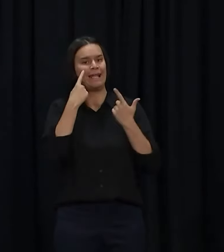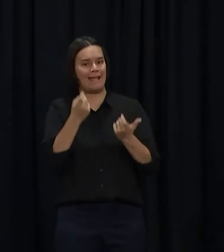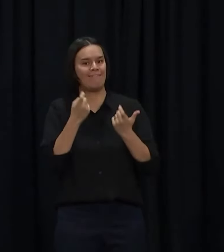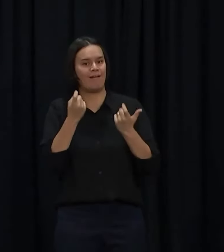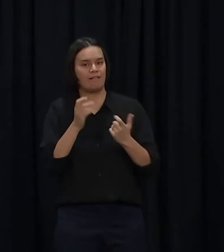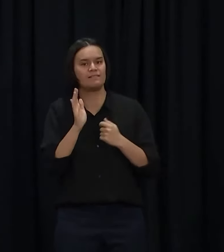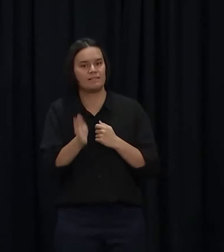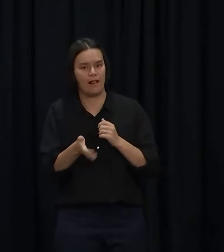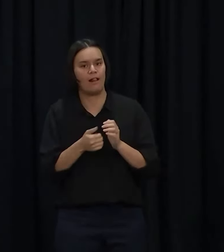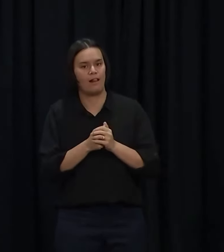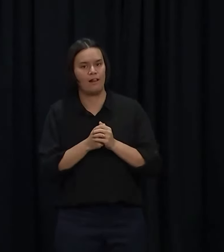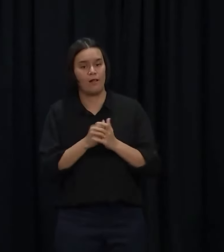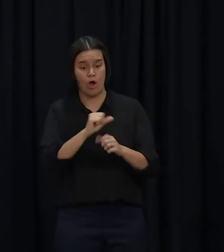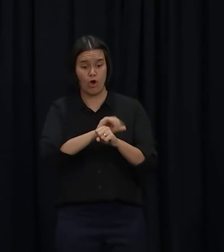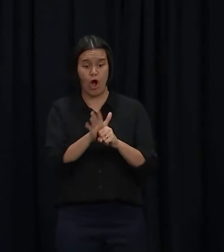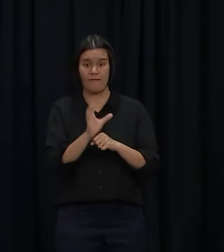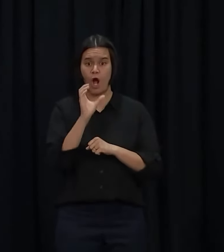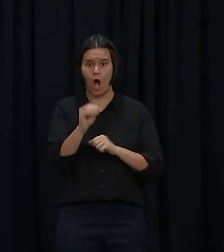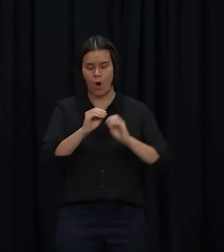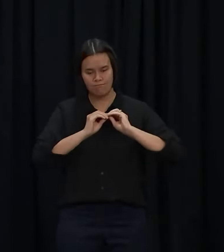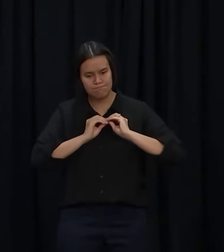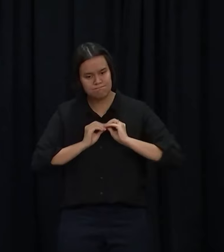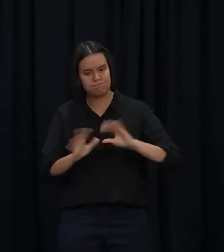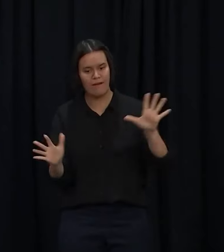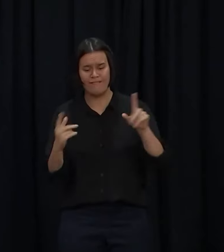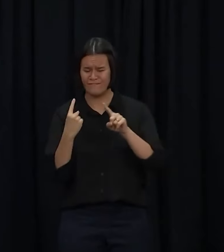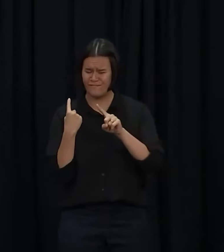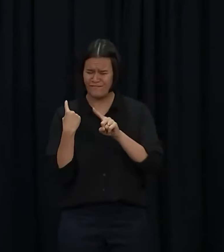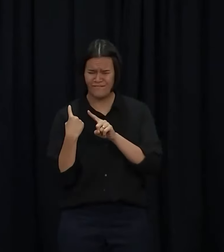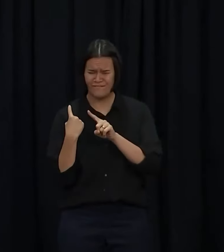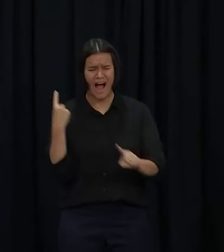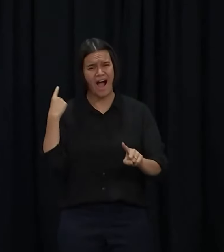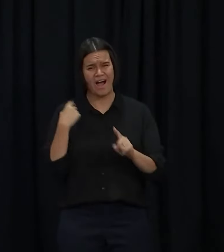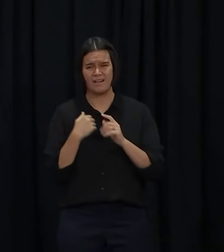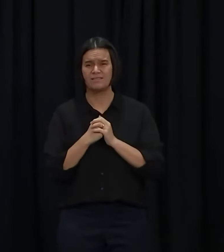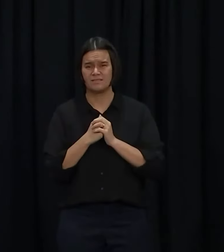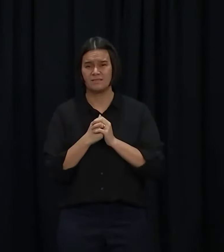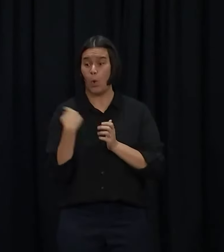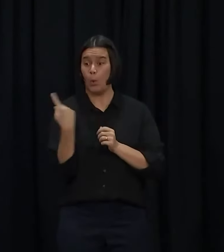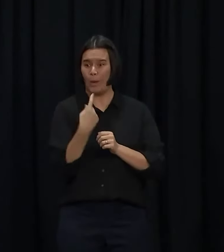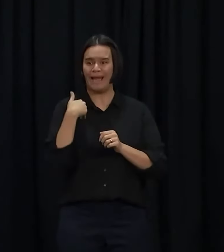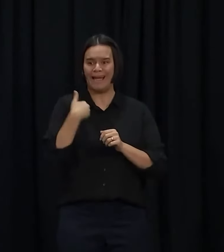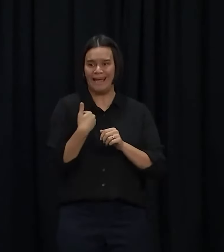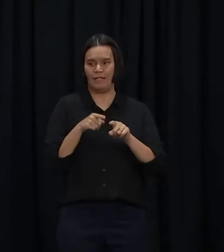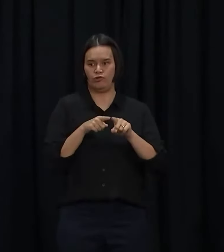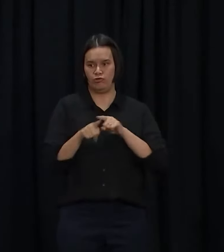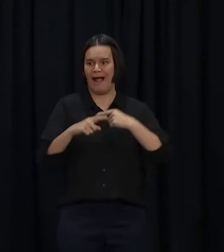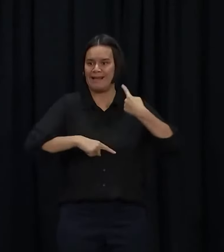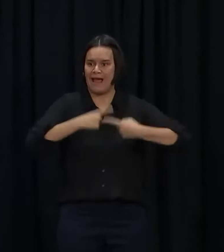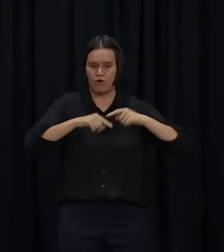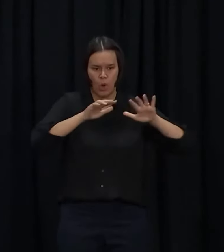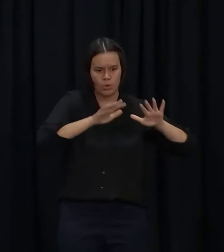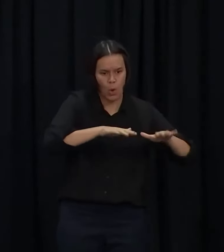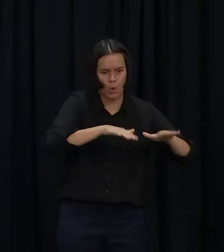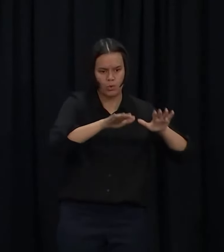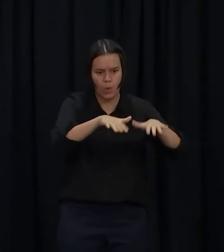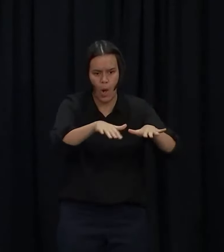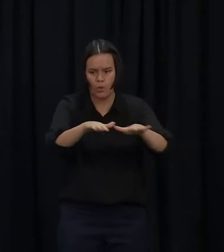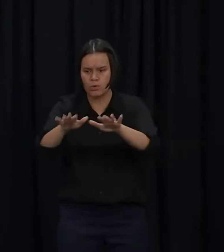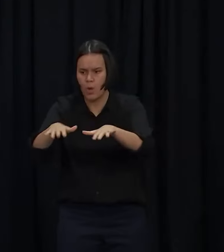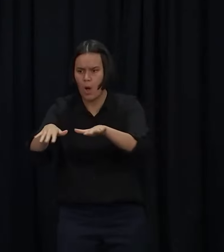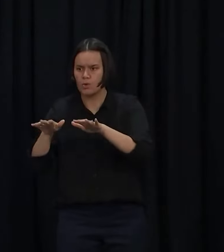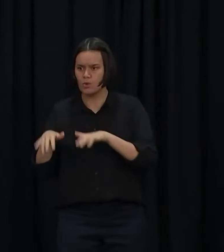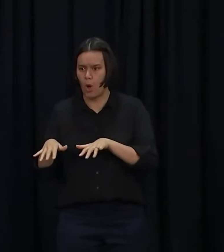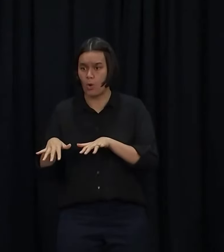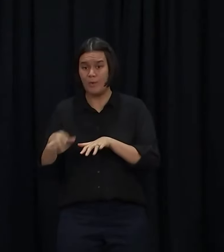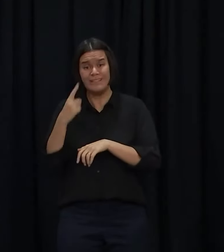the rapid rate at which it moves. And our goal is to make sure that we are slowing it down so that, yes, we will see an increase in cases, but we